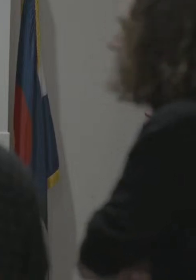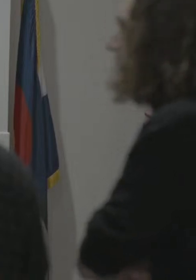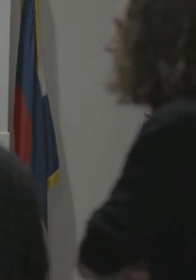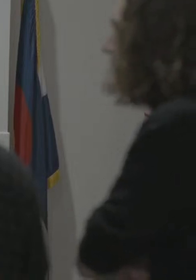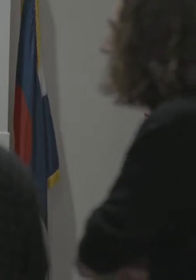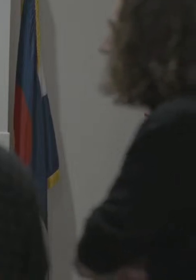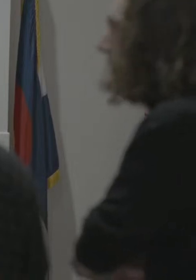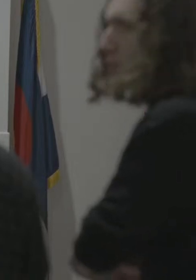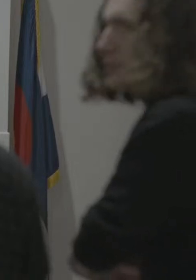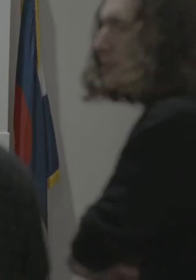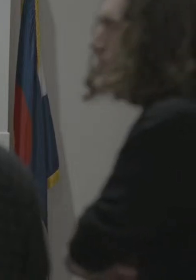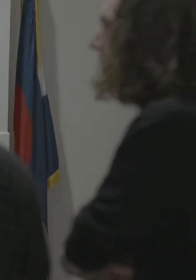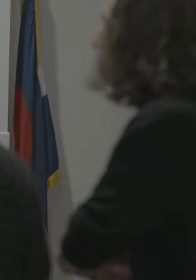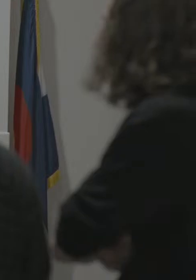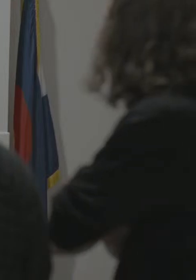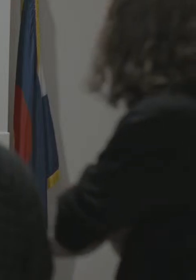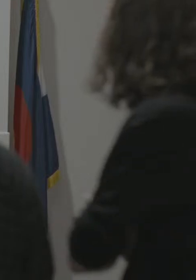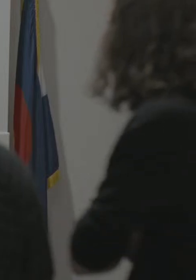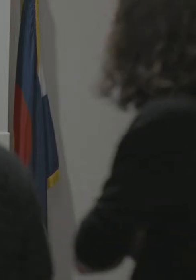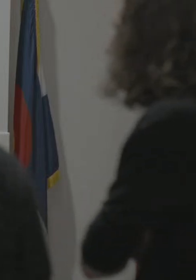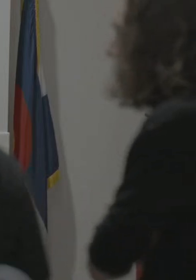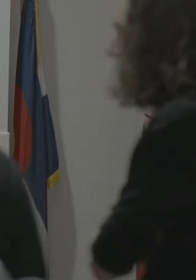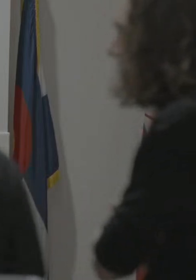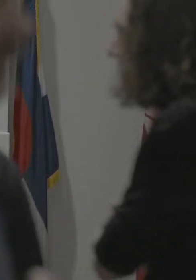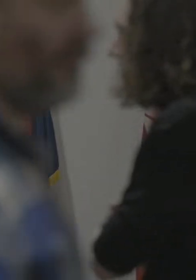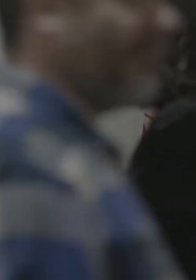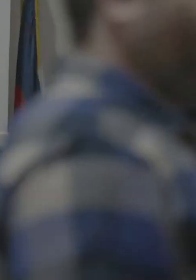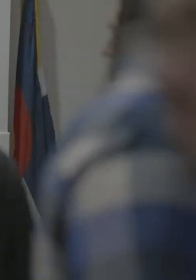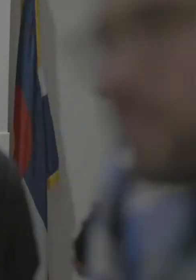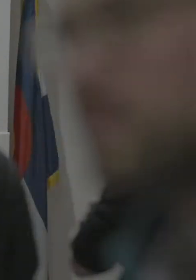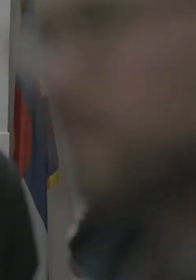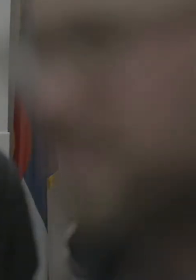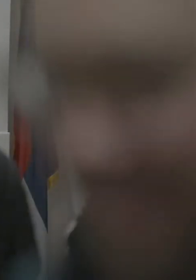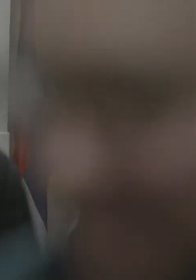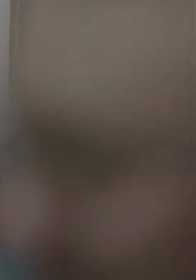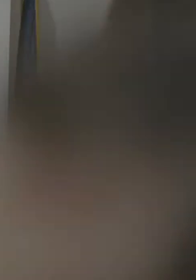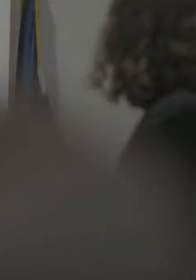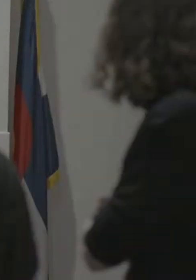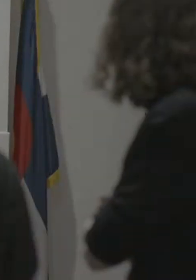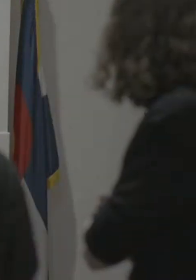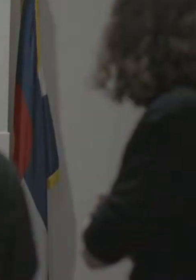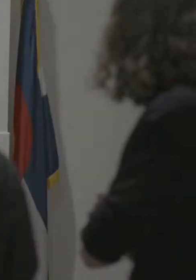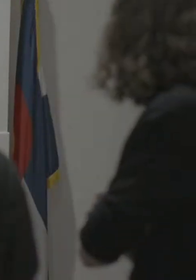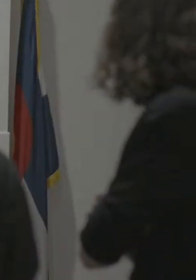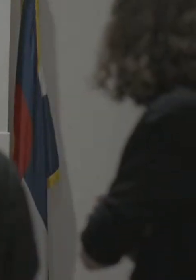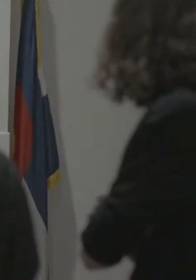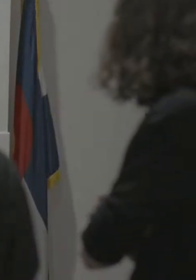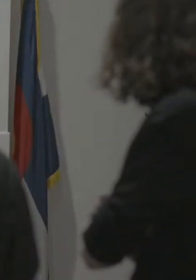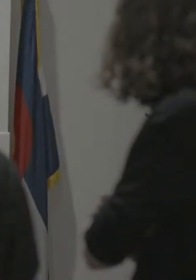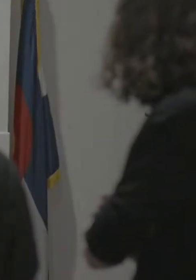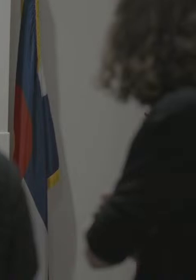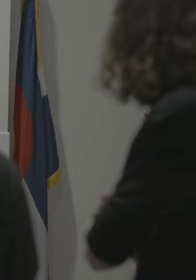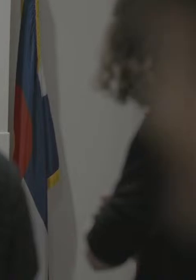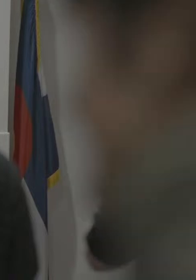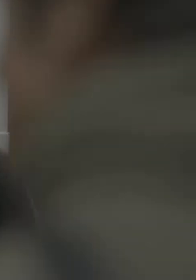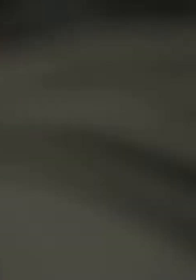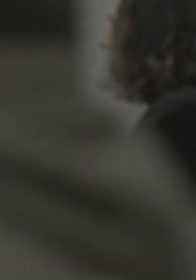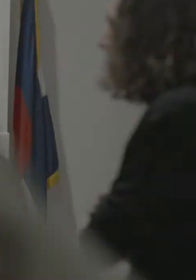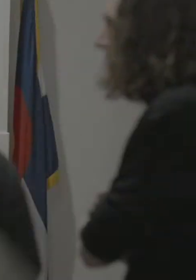want to do some photography, do some printing, some headshots. Yep. Do you want to